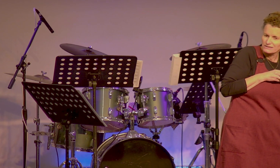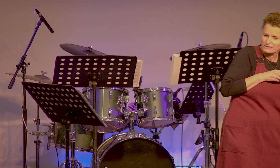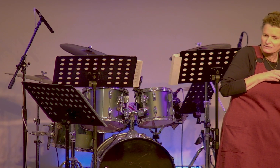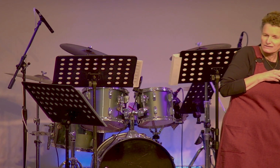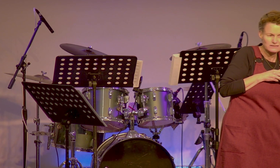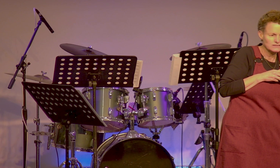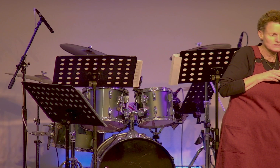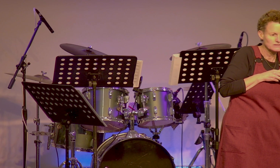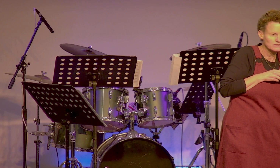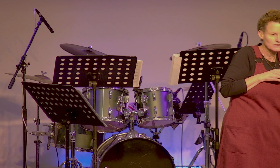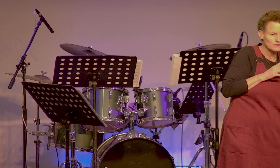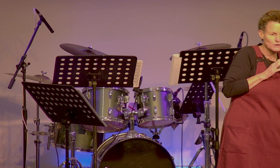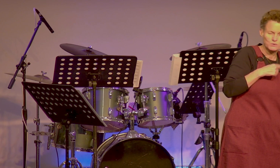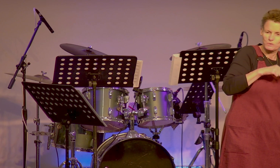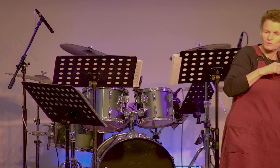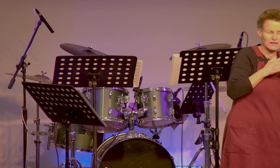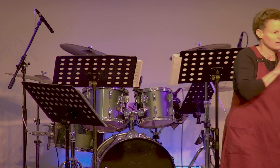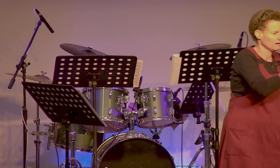us?